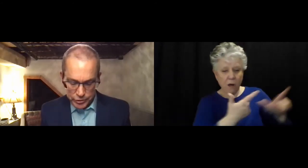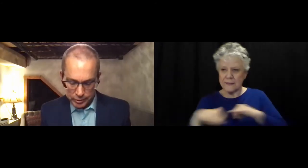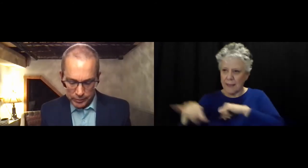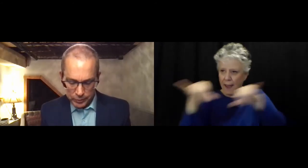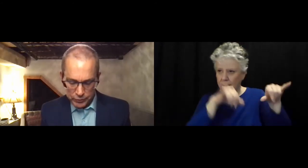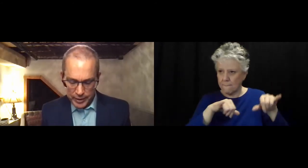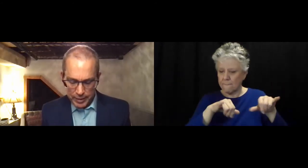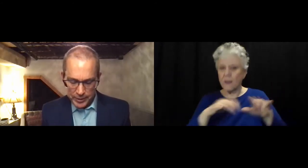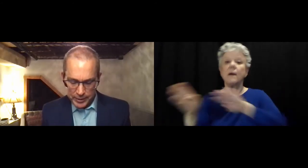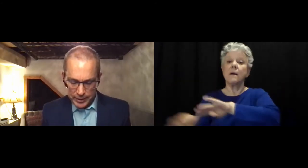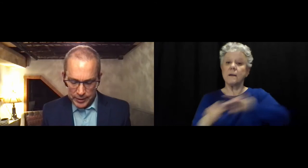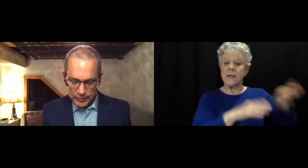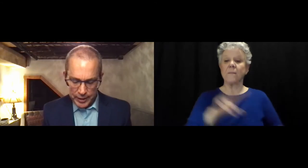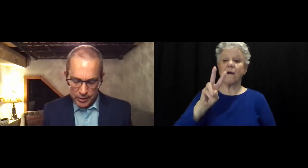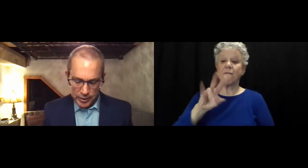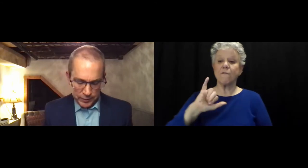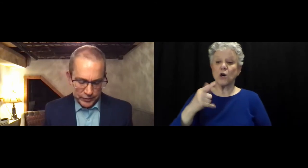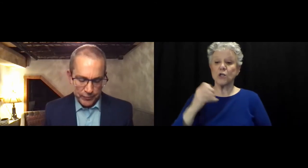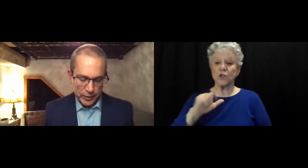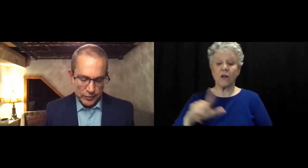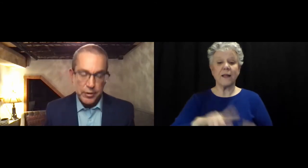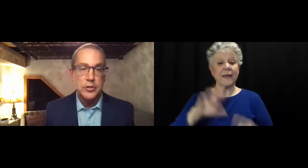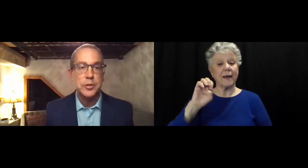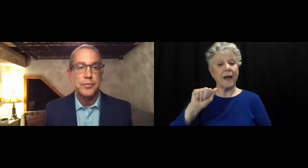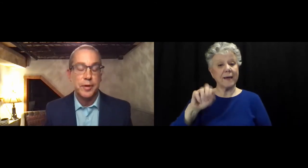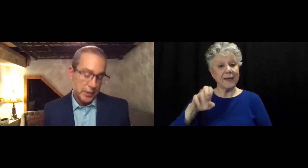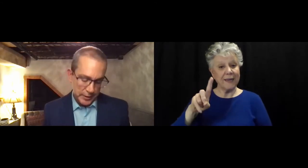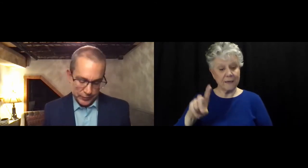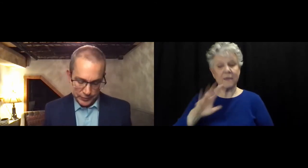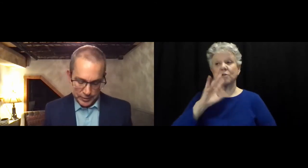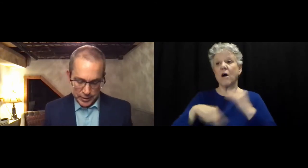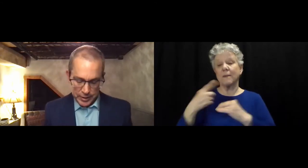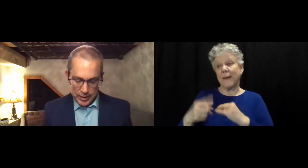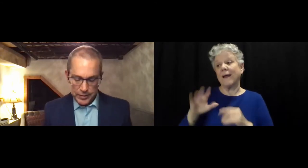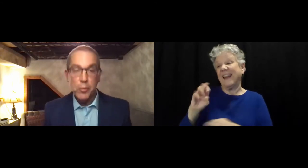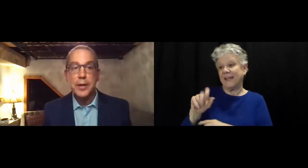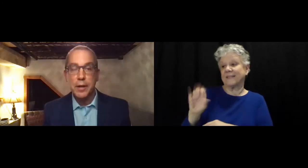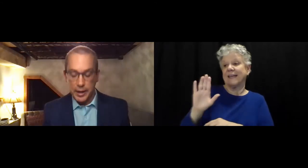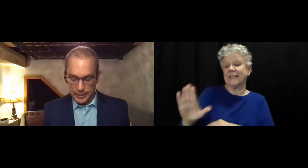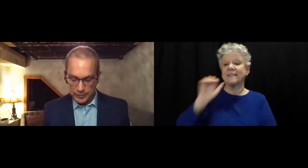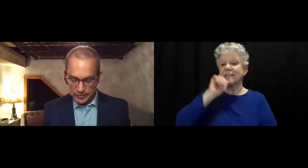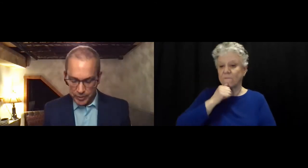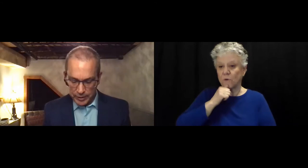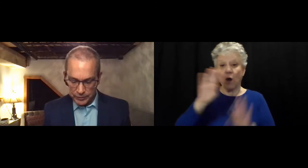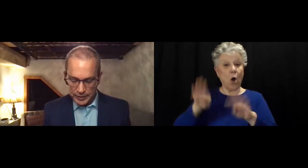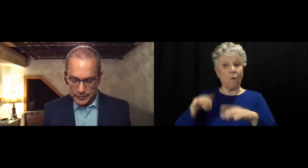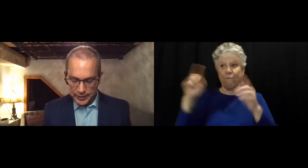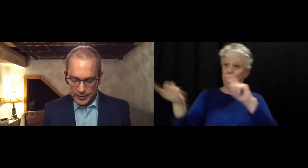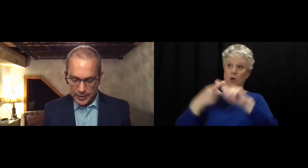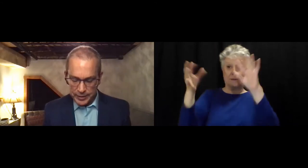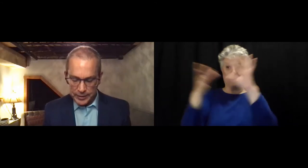thing in Virgil, whose great epic Aeneid is anchored in the sufferings and hardships of Aeneas. The opening lines